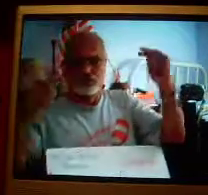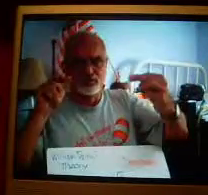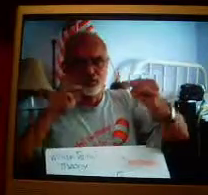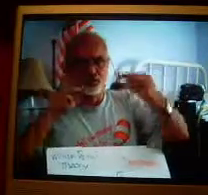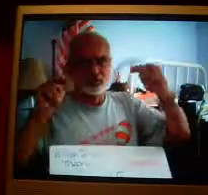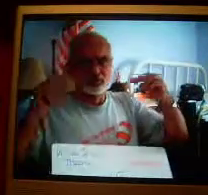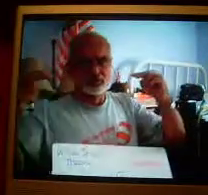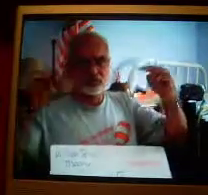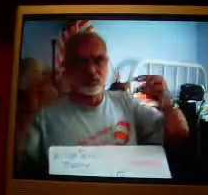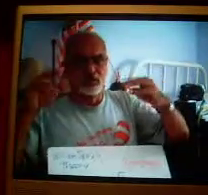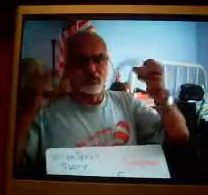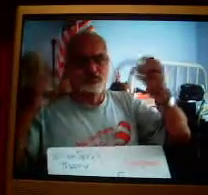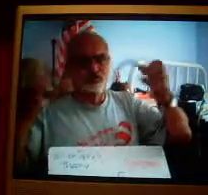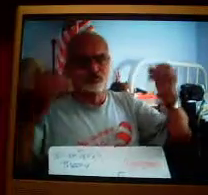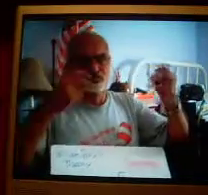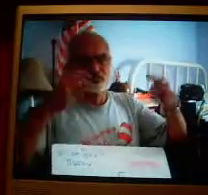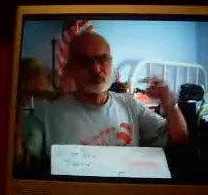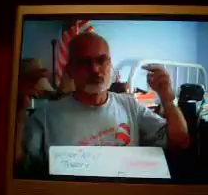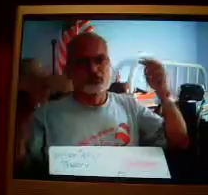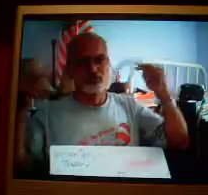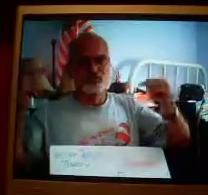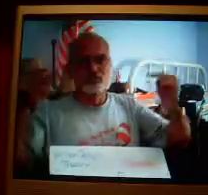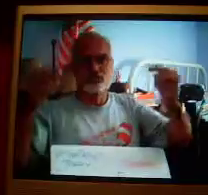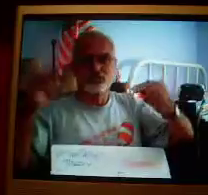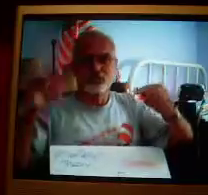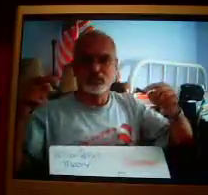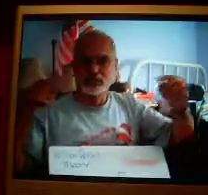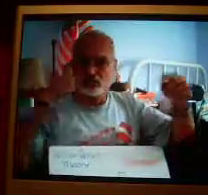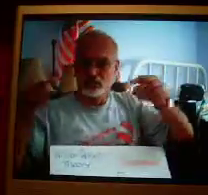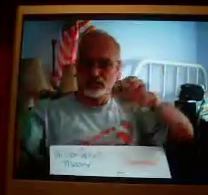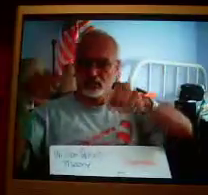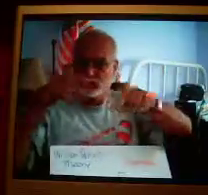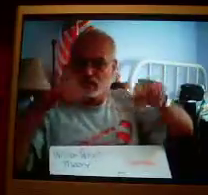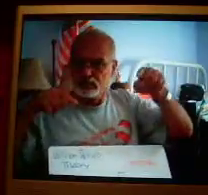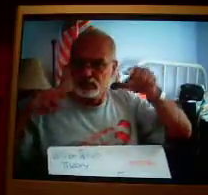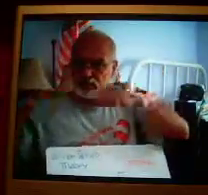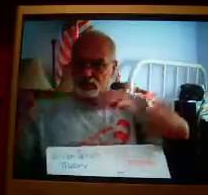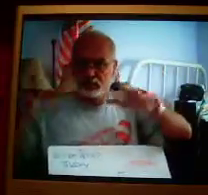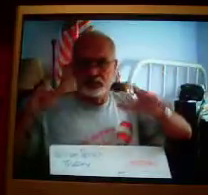perspectives. And there's many different things around you.